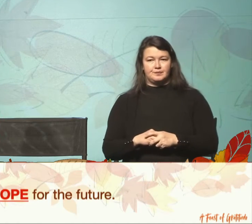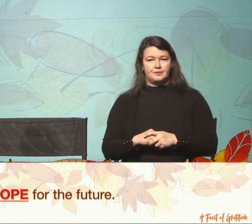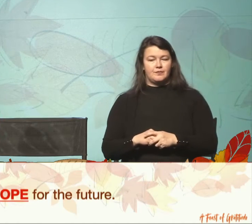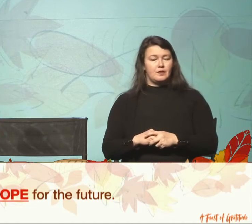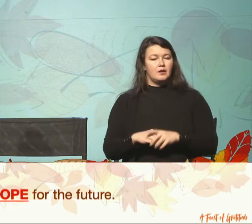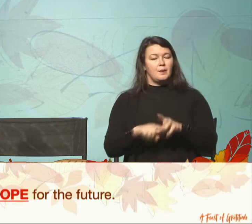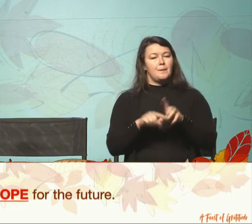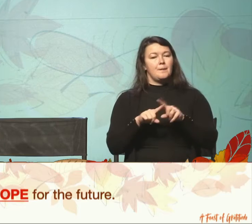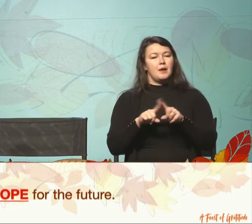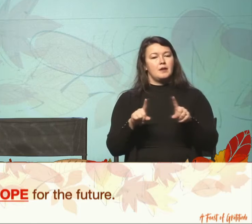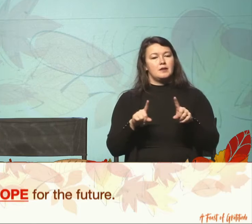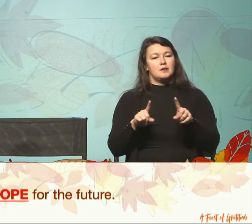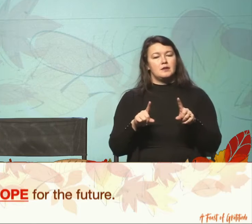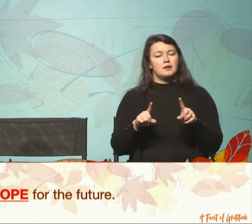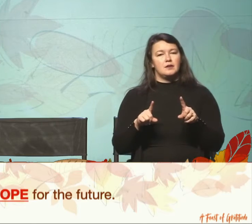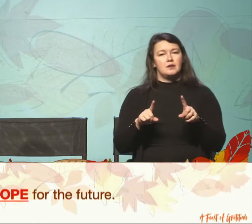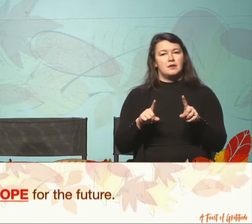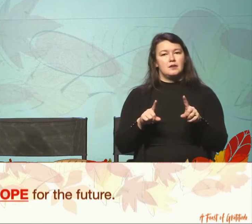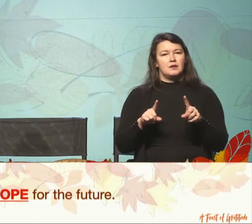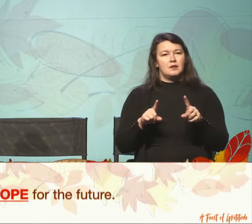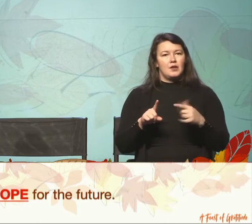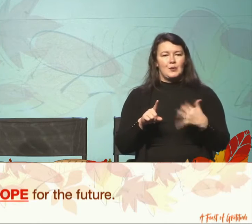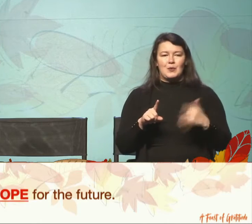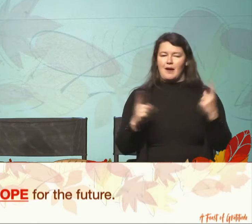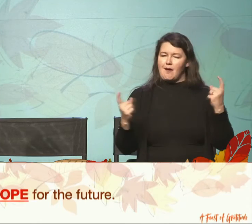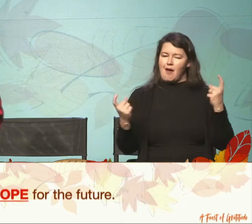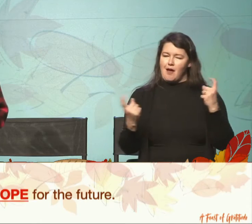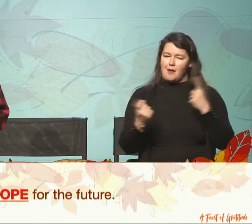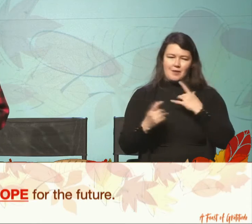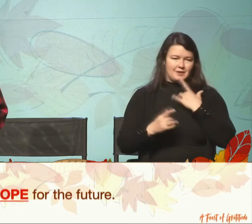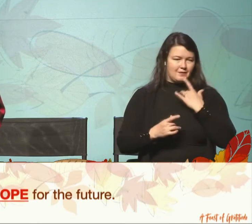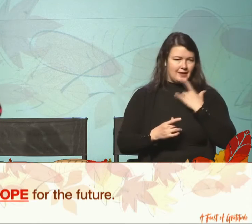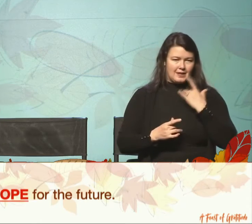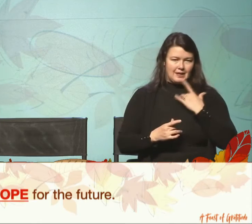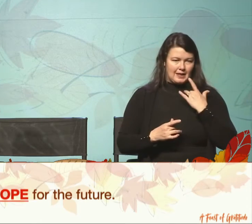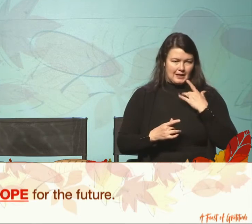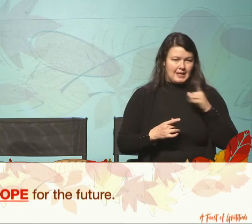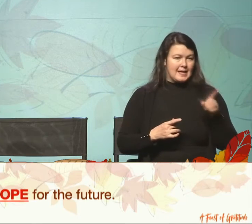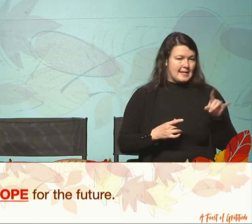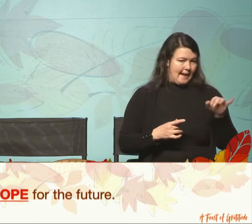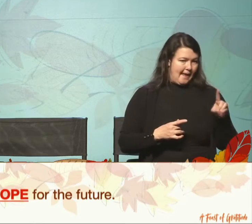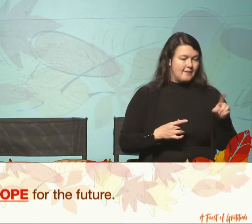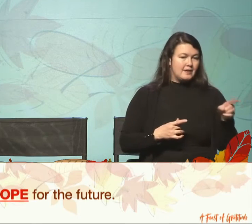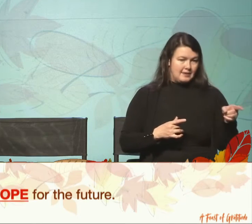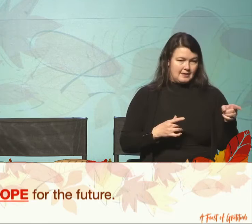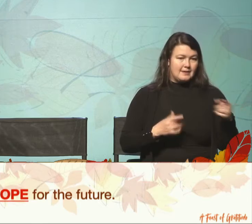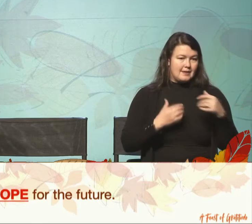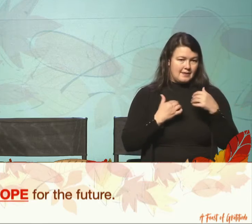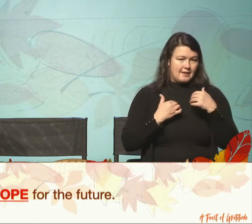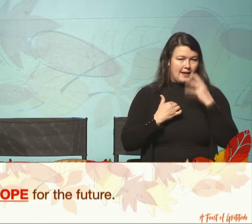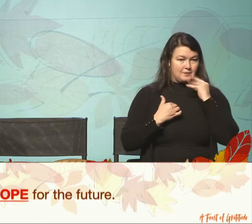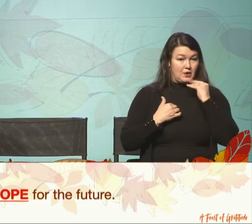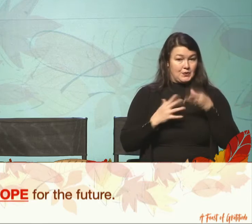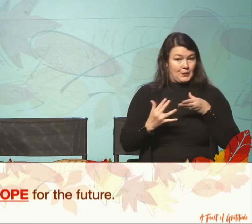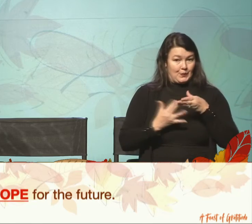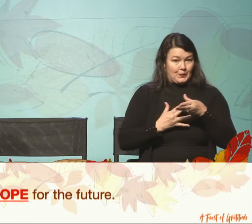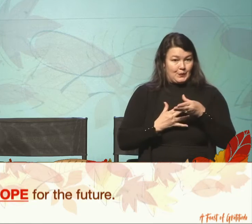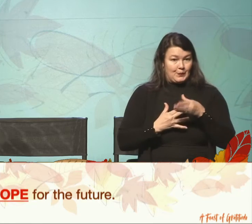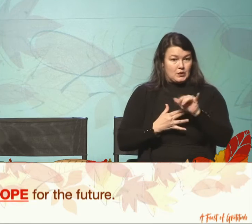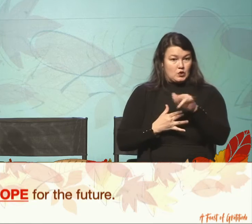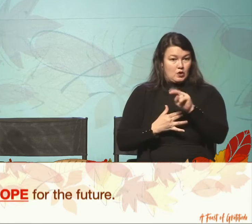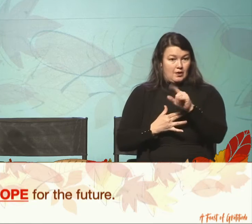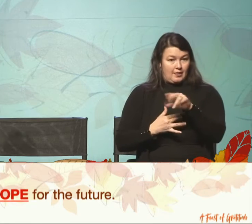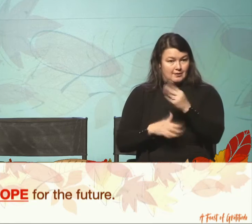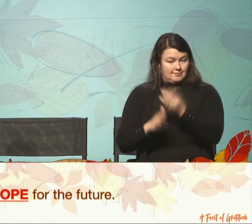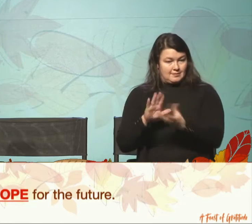Right? This very complex feeling that he had towards the loss of Jonathan. He says, I'm